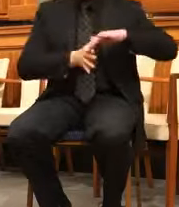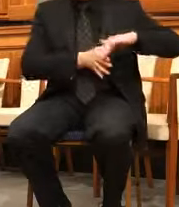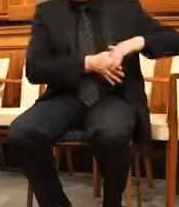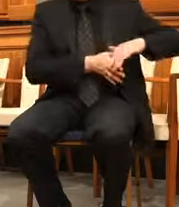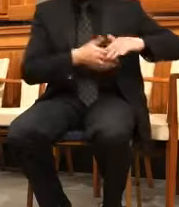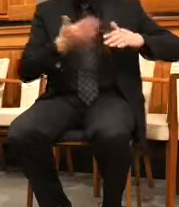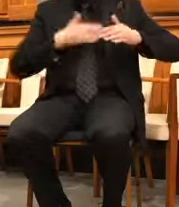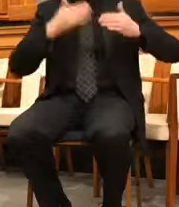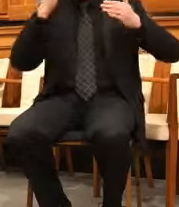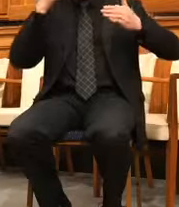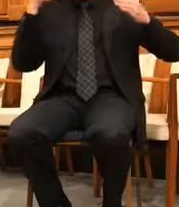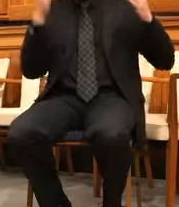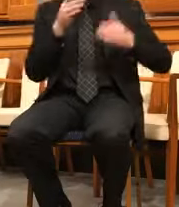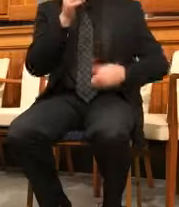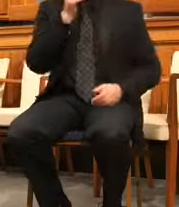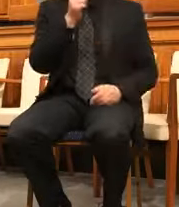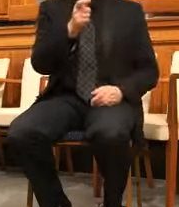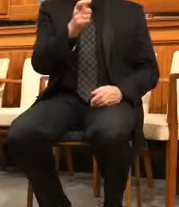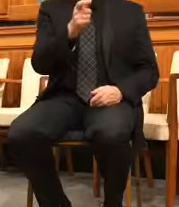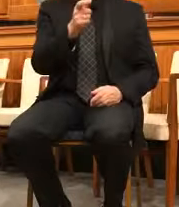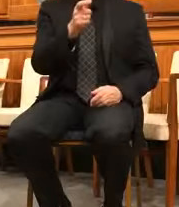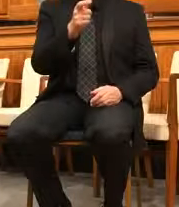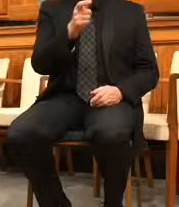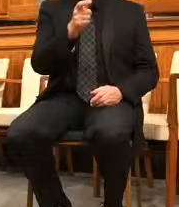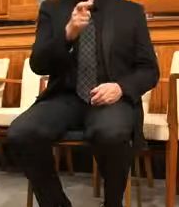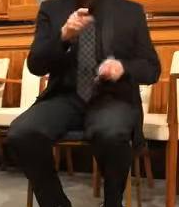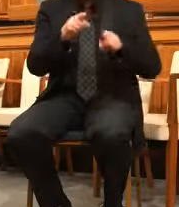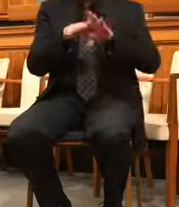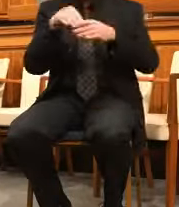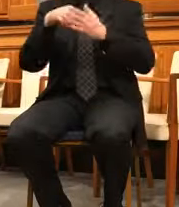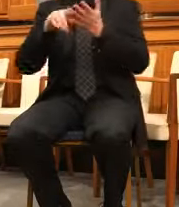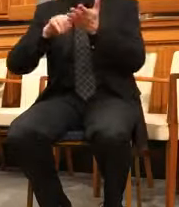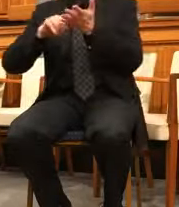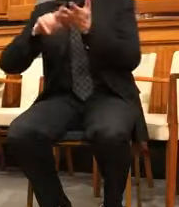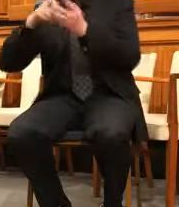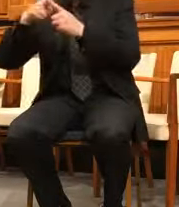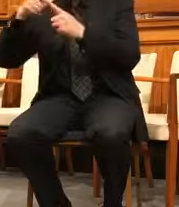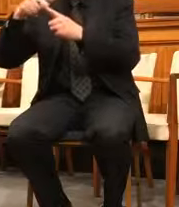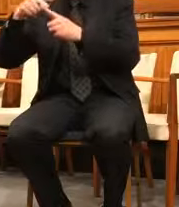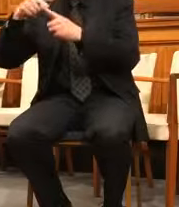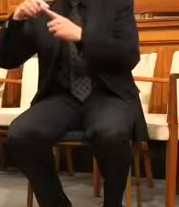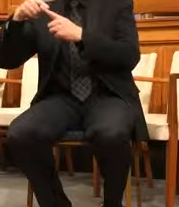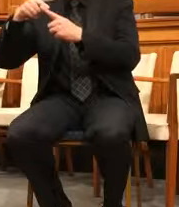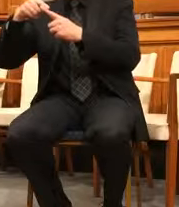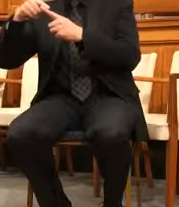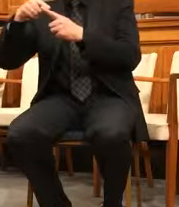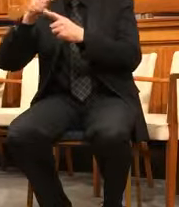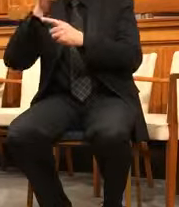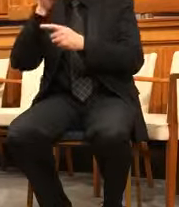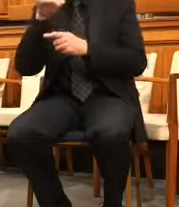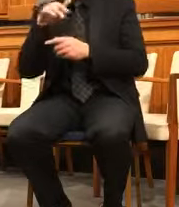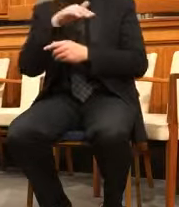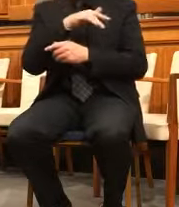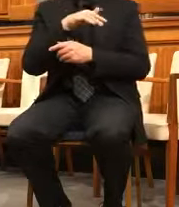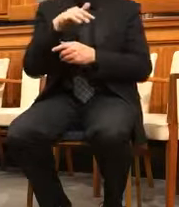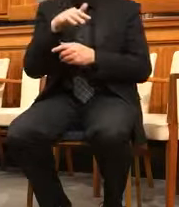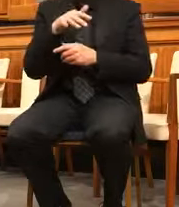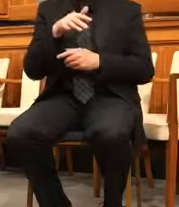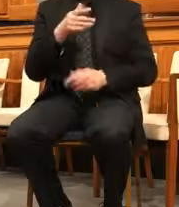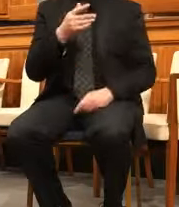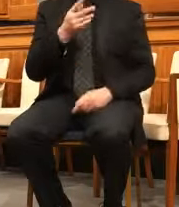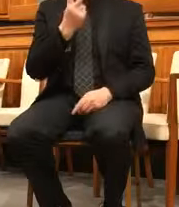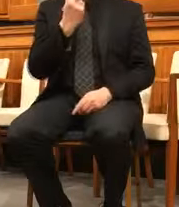appear also in the Gospel of Luke, in a parallel account, only believe. Because just